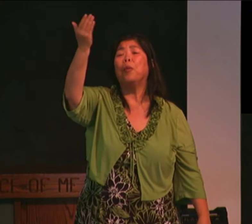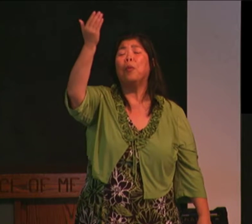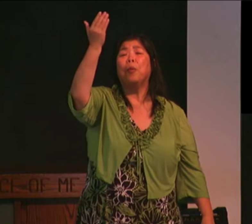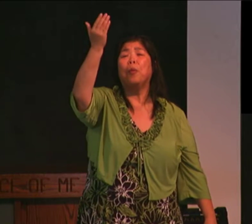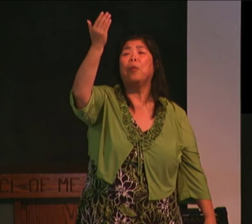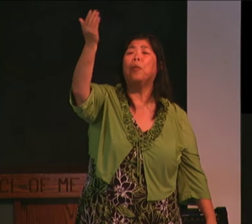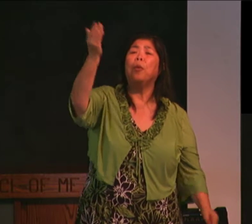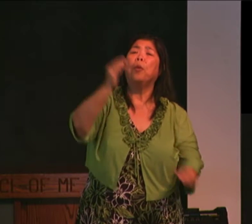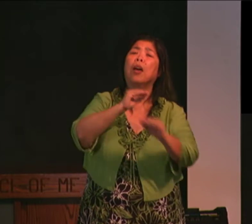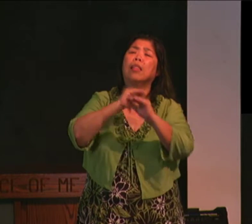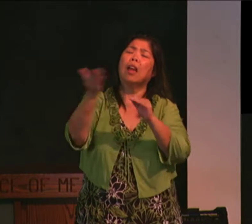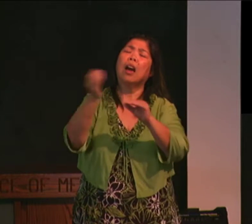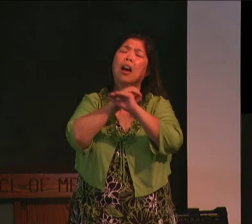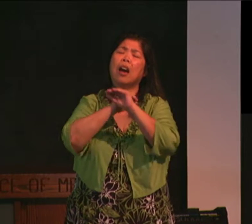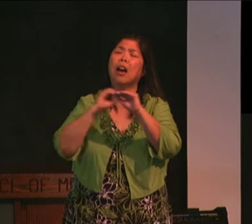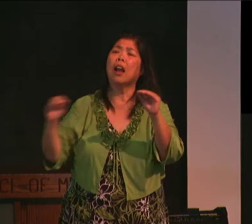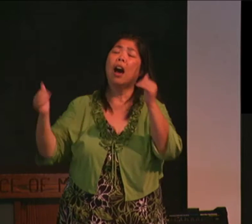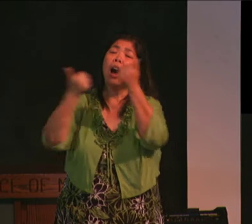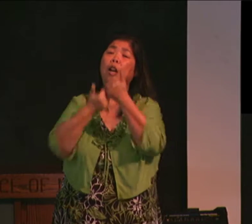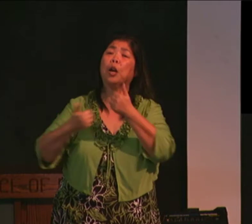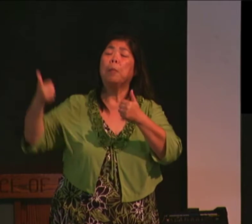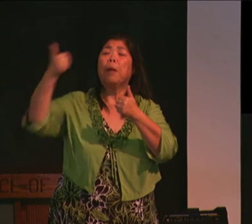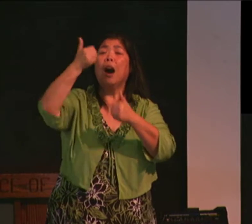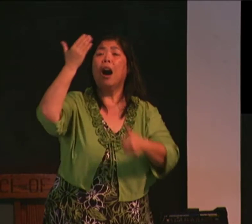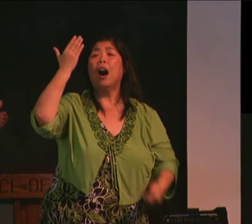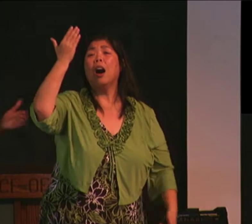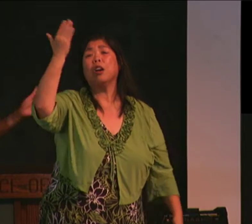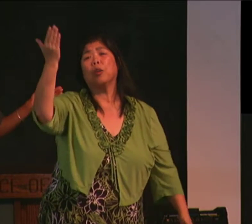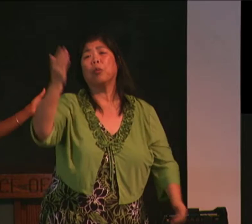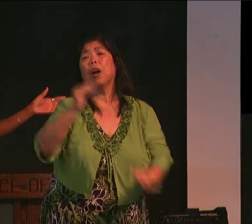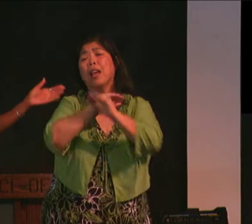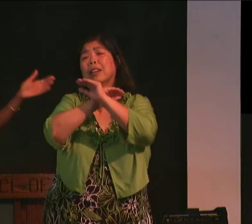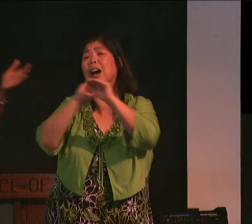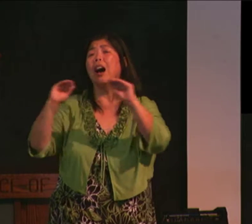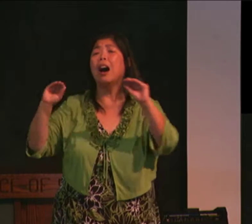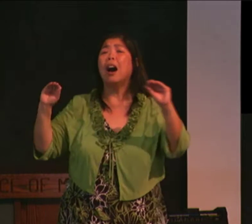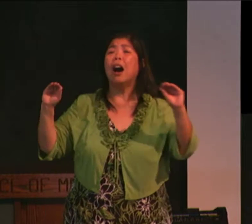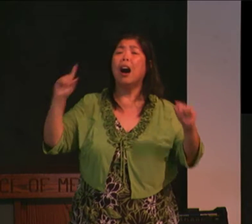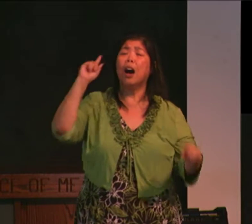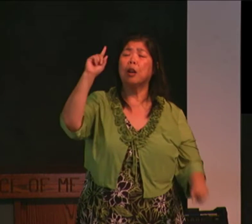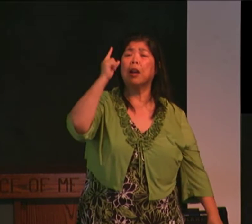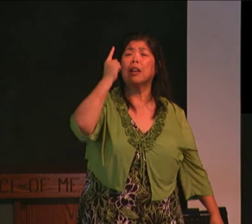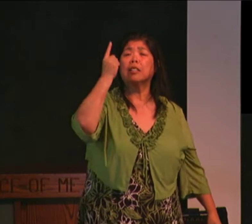There is none above you, none beside